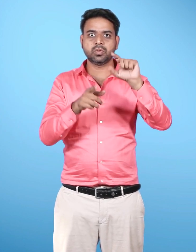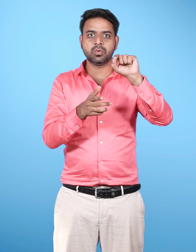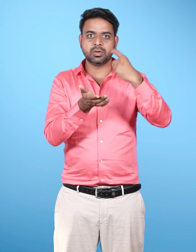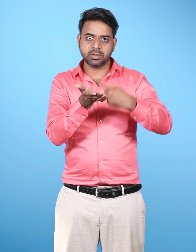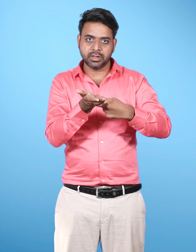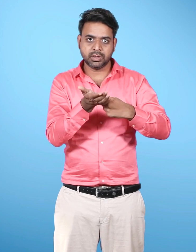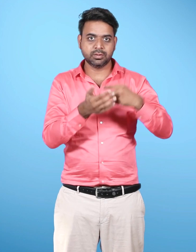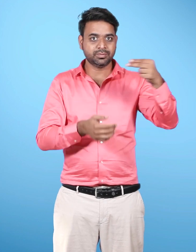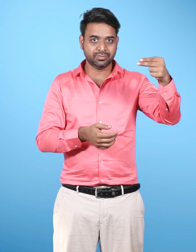blank 3.